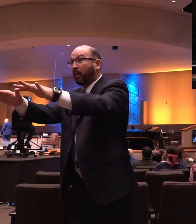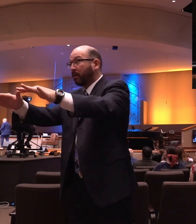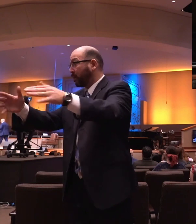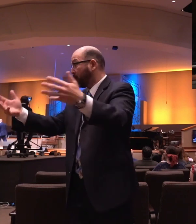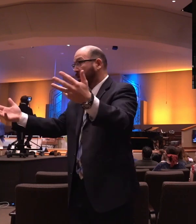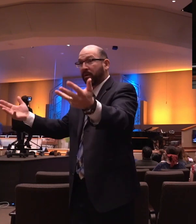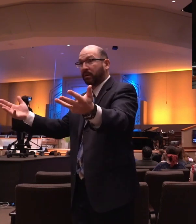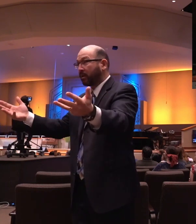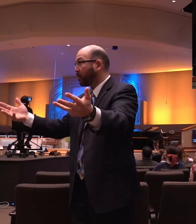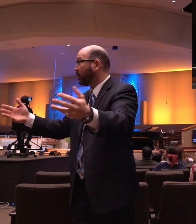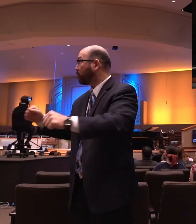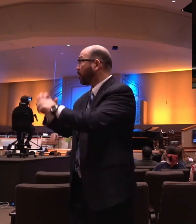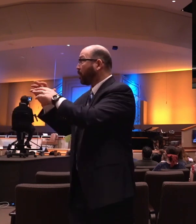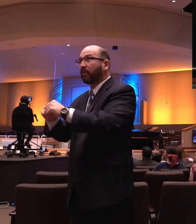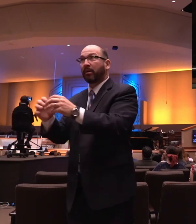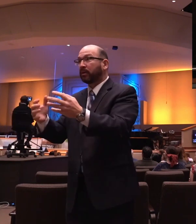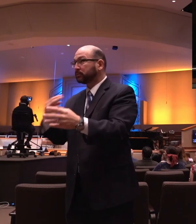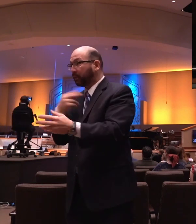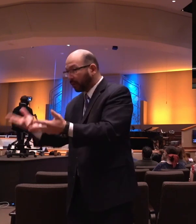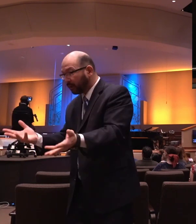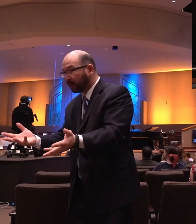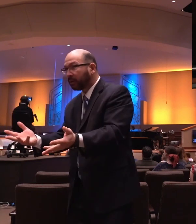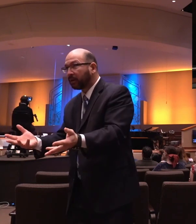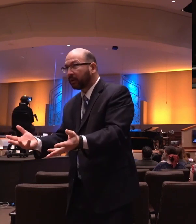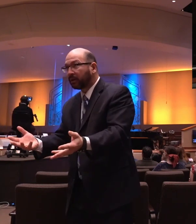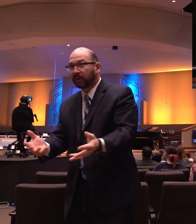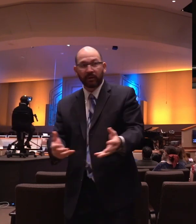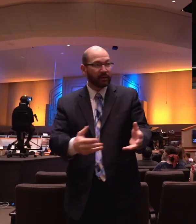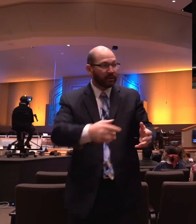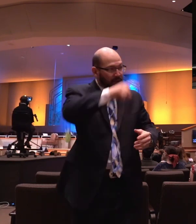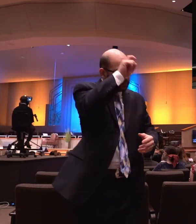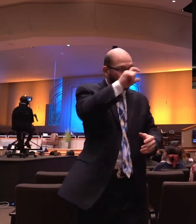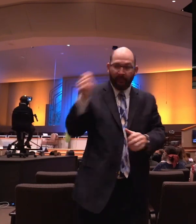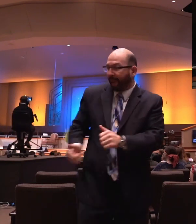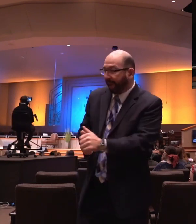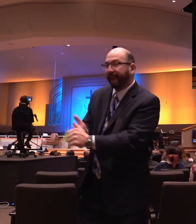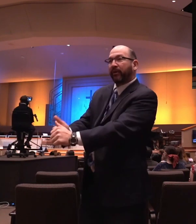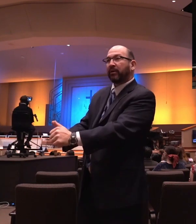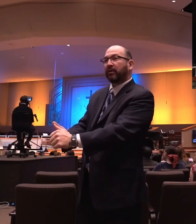coming behind them and Moses said, Lord, what should we do?